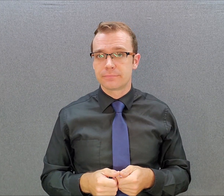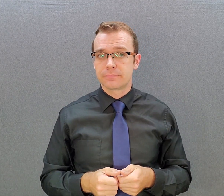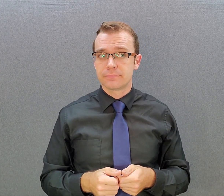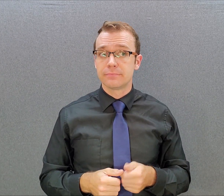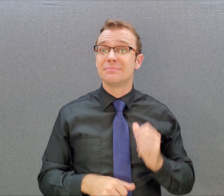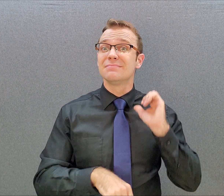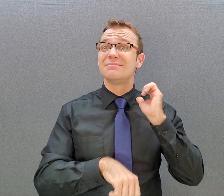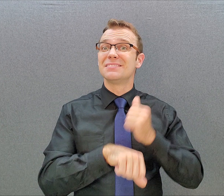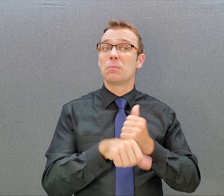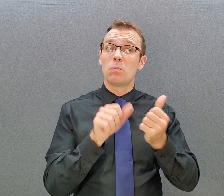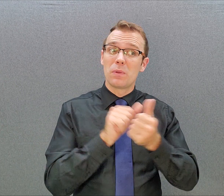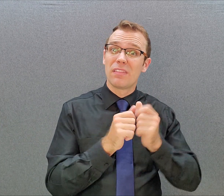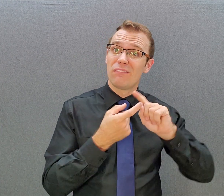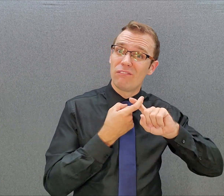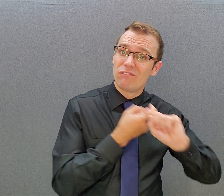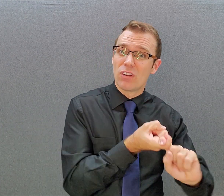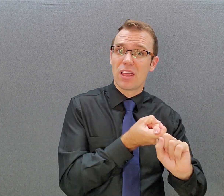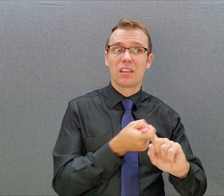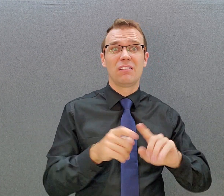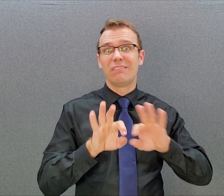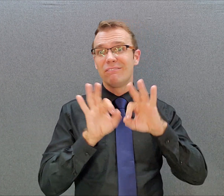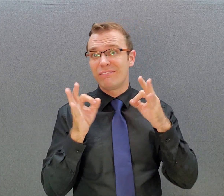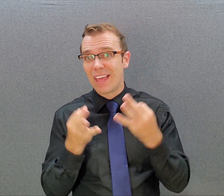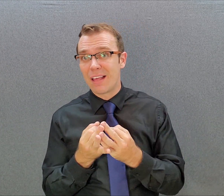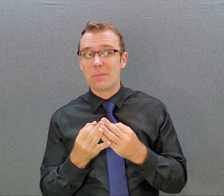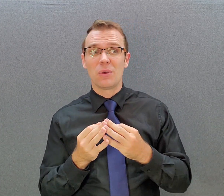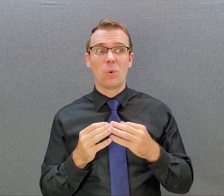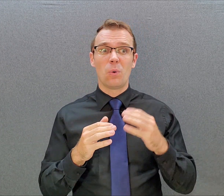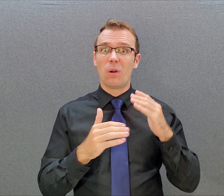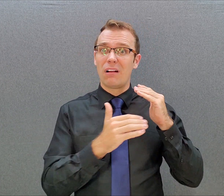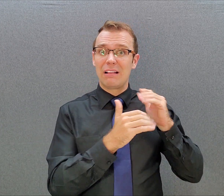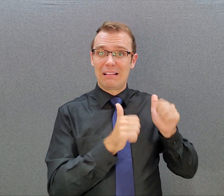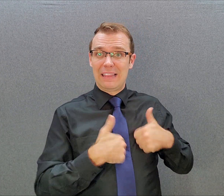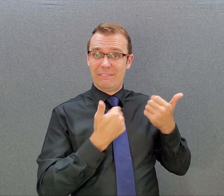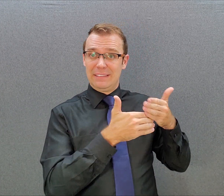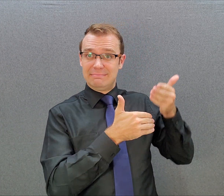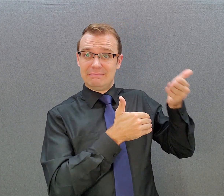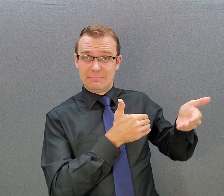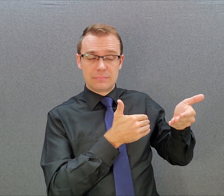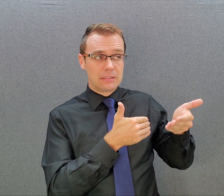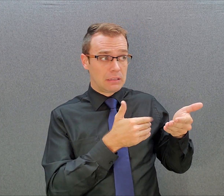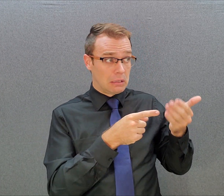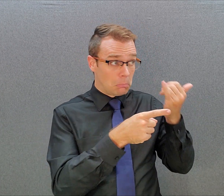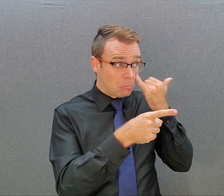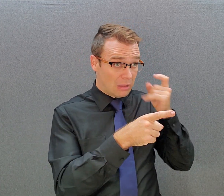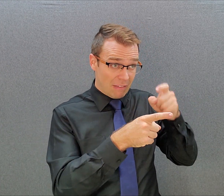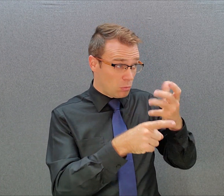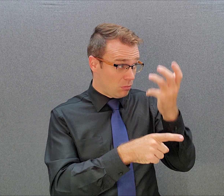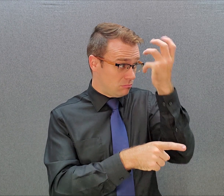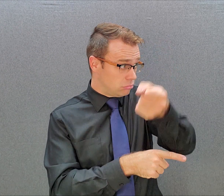Arrange with a friend, family member, or neighbor to take you to a different place if you have to